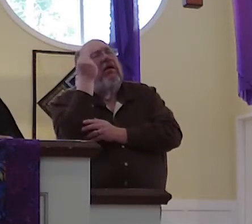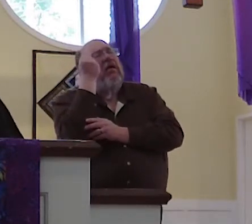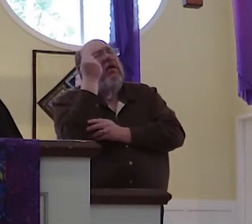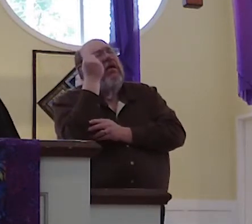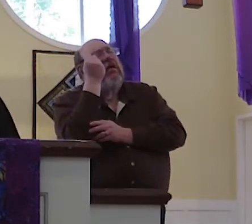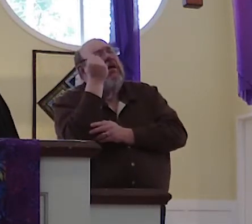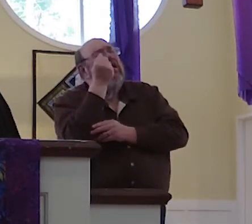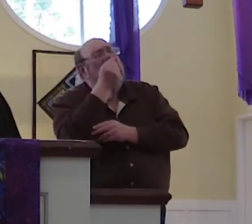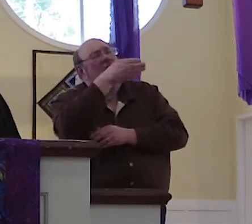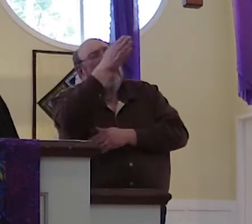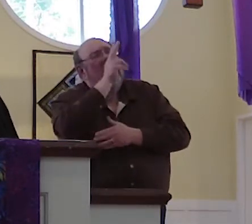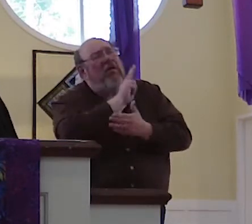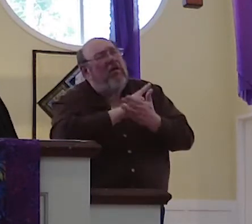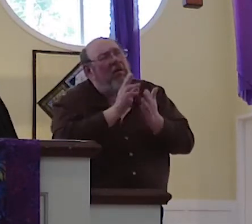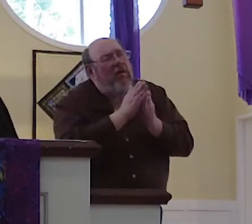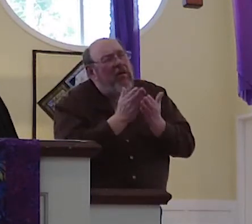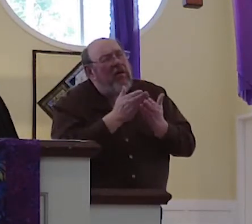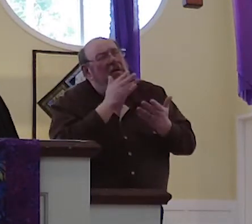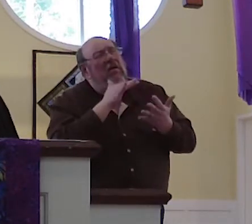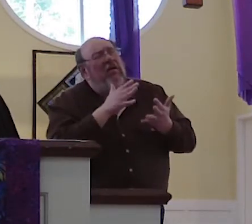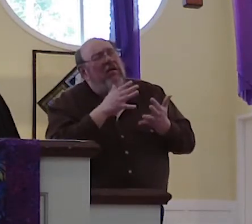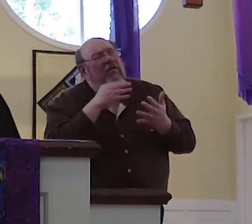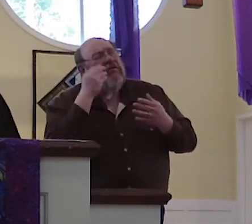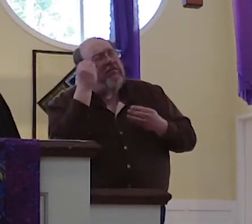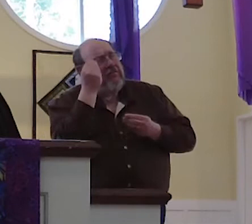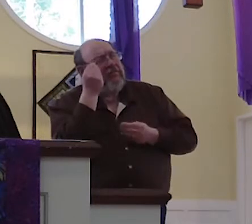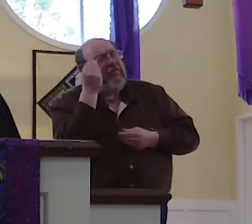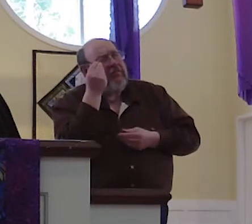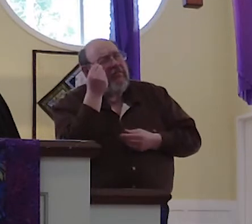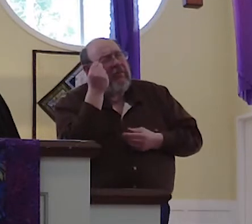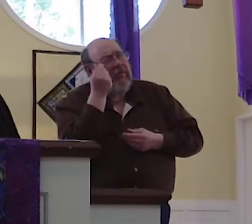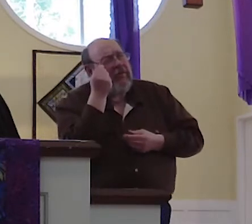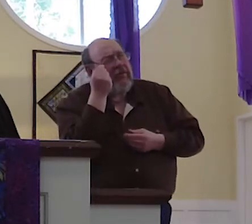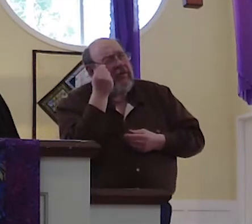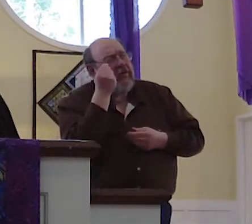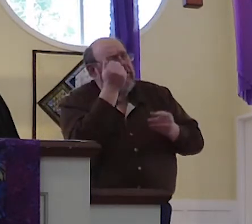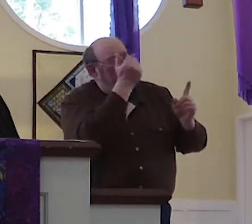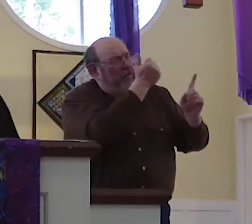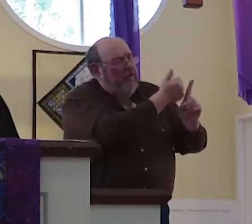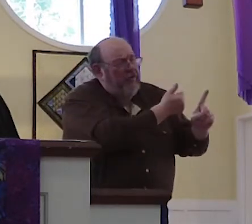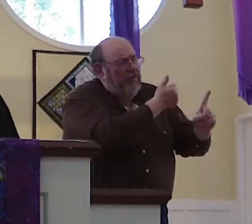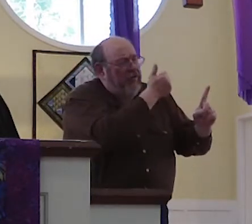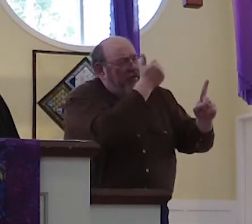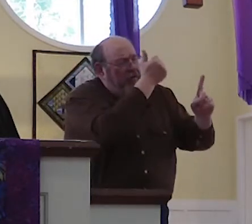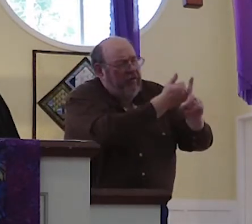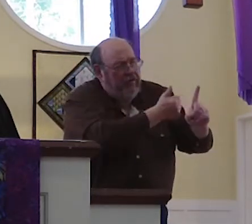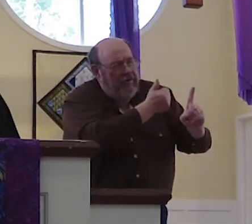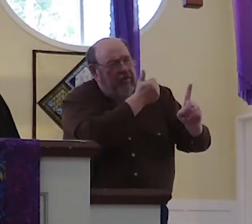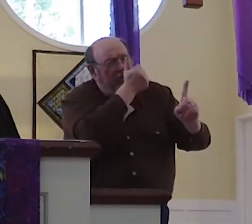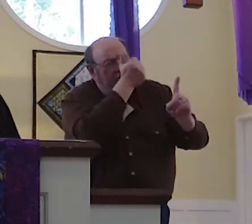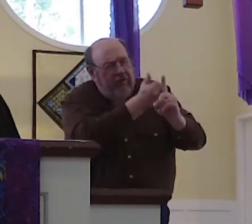had ever really stopped to think about what we're saying with each part of that prayer.